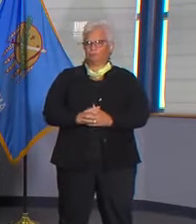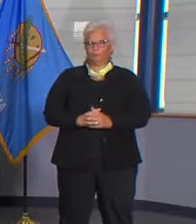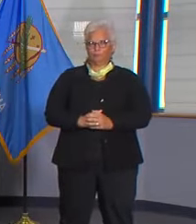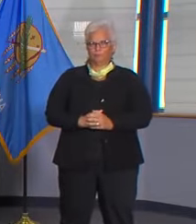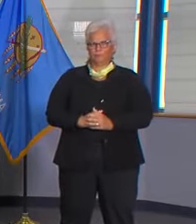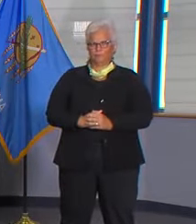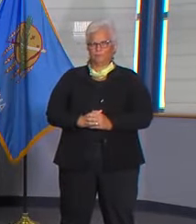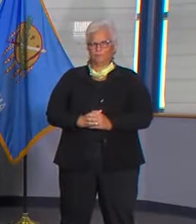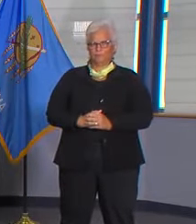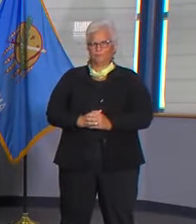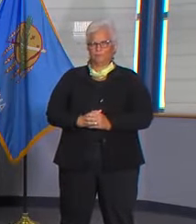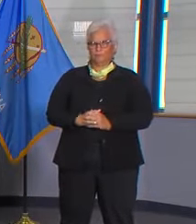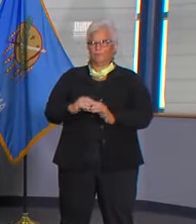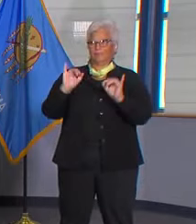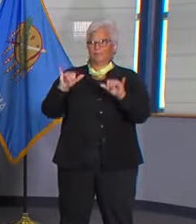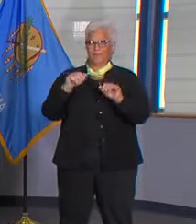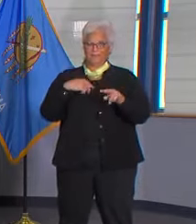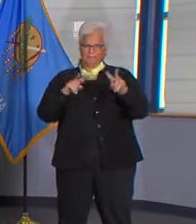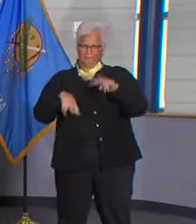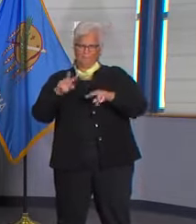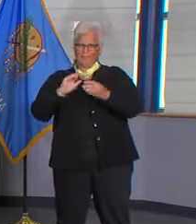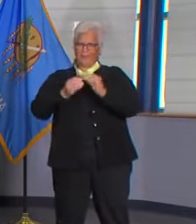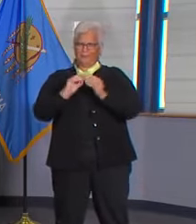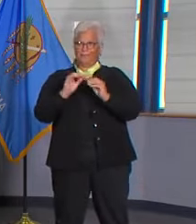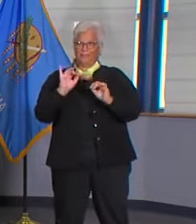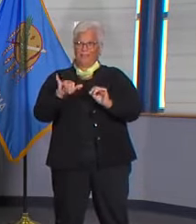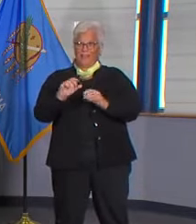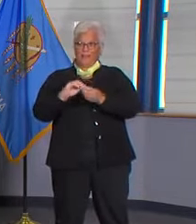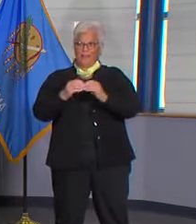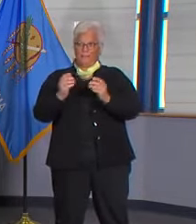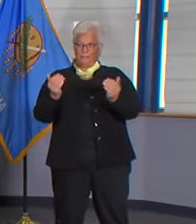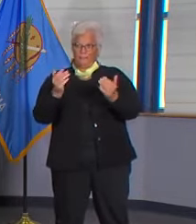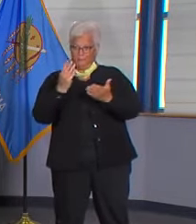those decisions that really target those things that are causing spread.